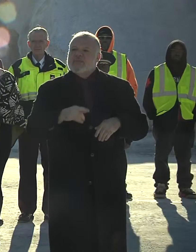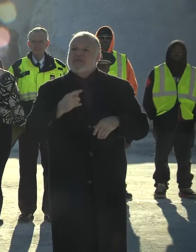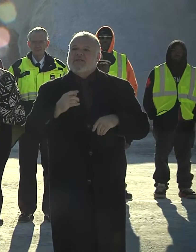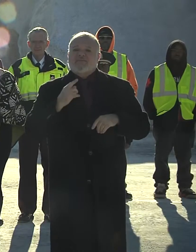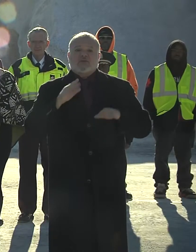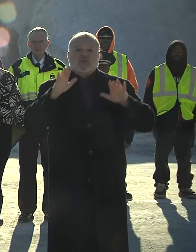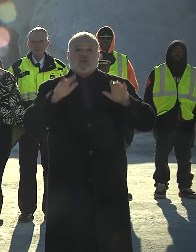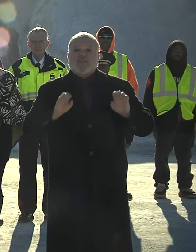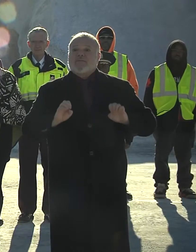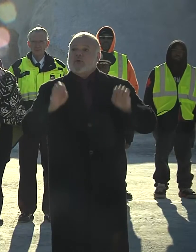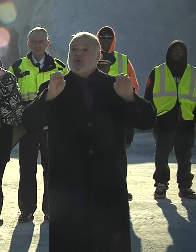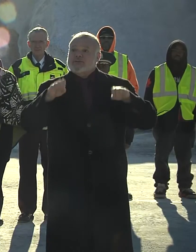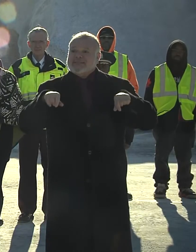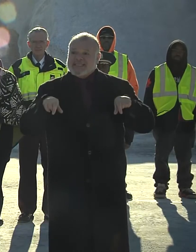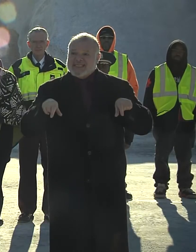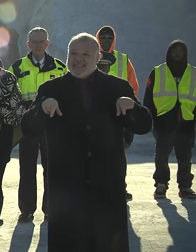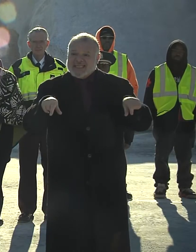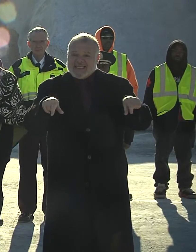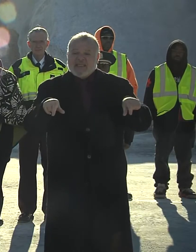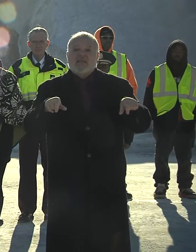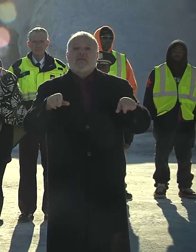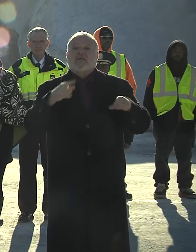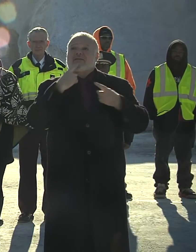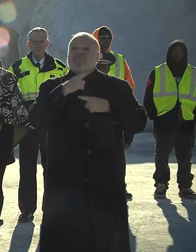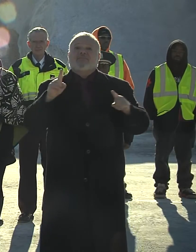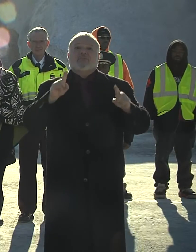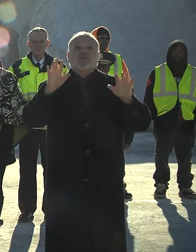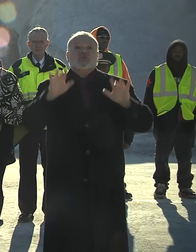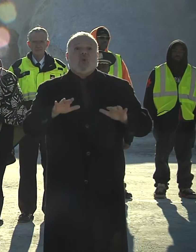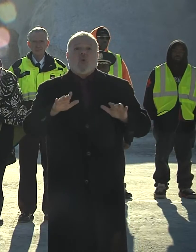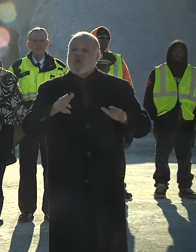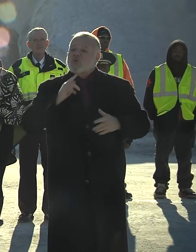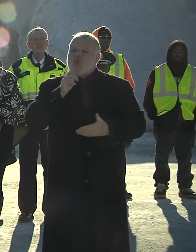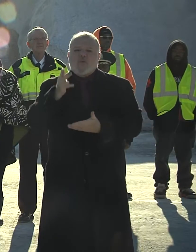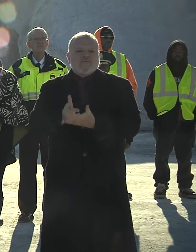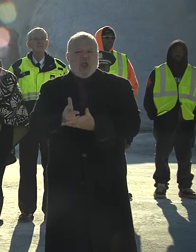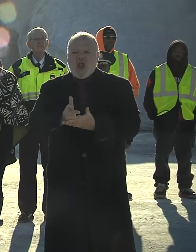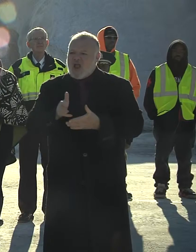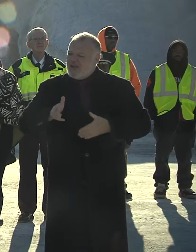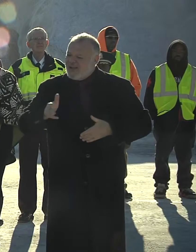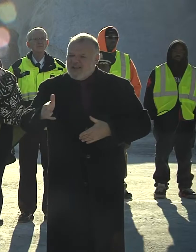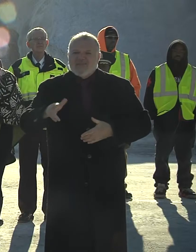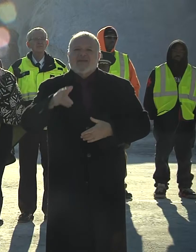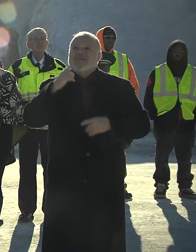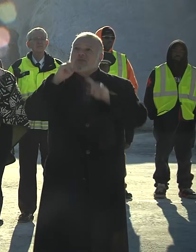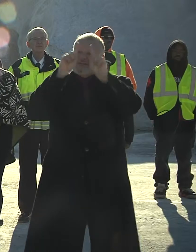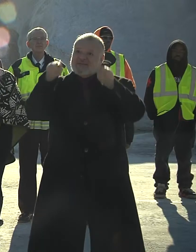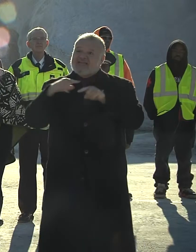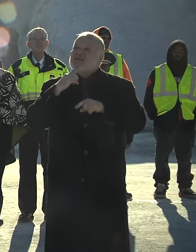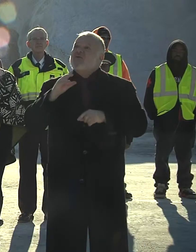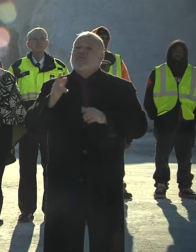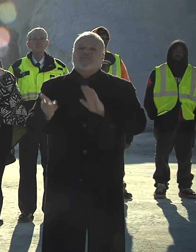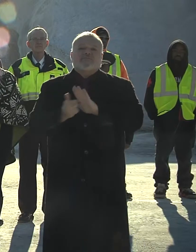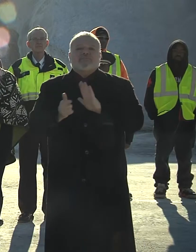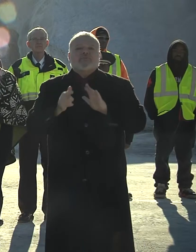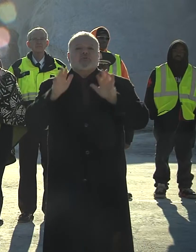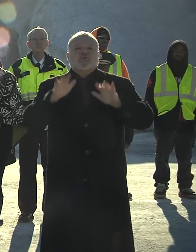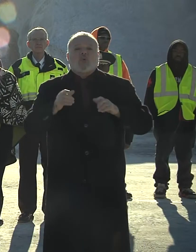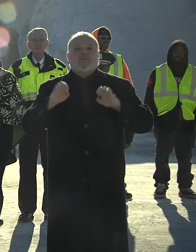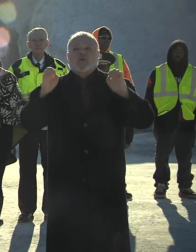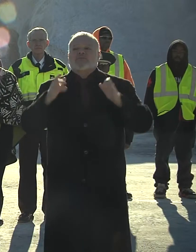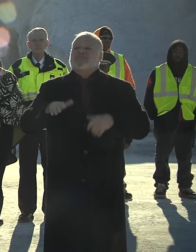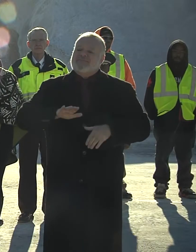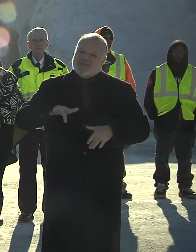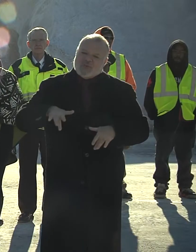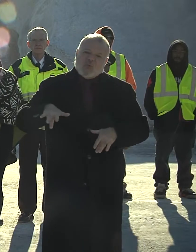are parked in posted snow arteries, so we put those notifications out ahead of time. And when that happens, you will find discounted